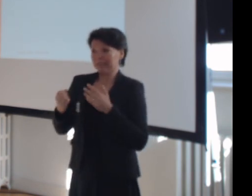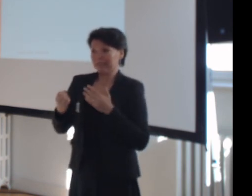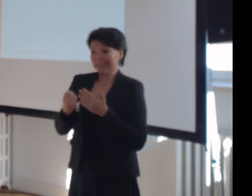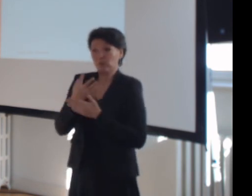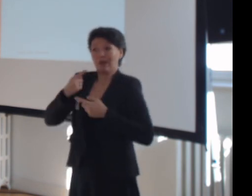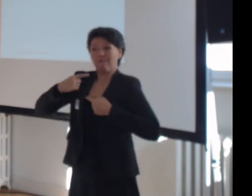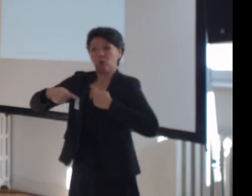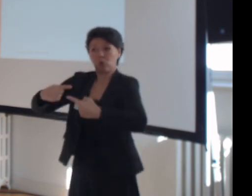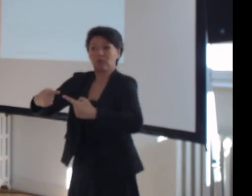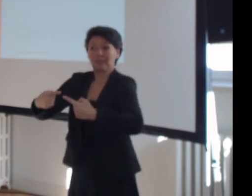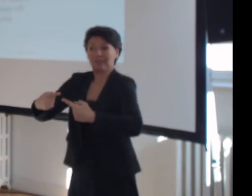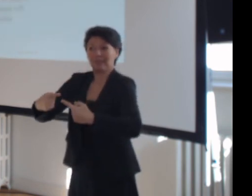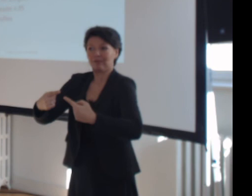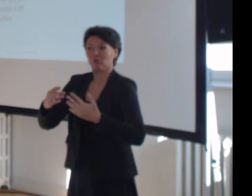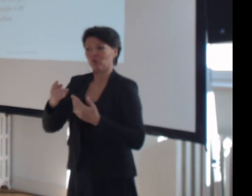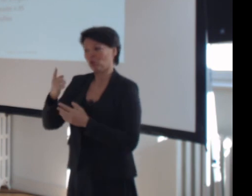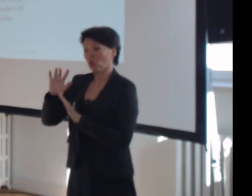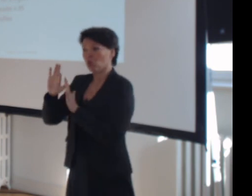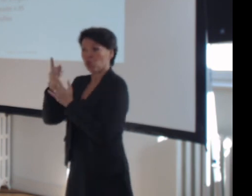impacted the way we work today.